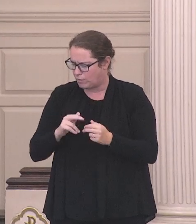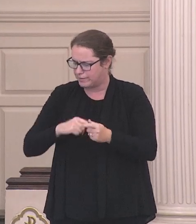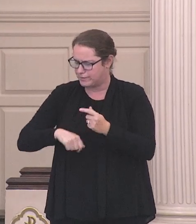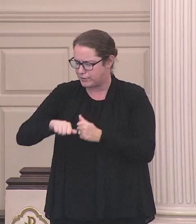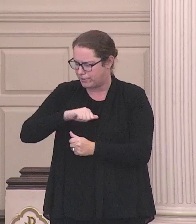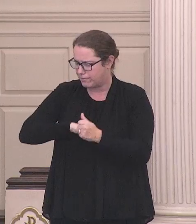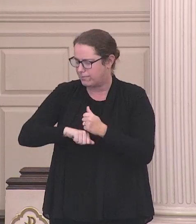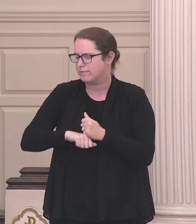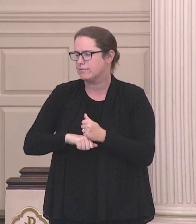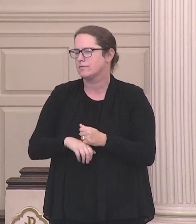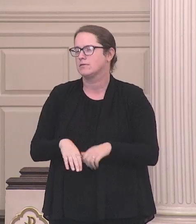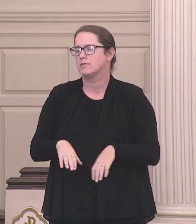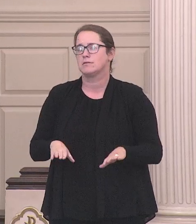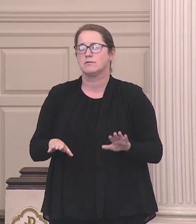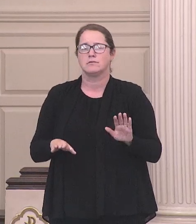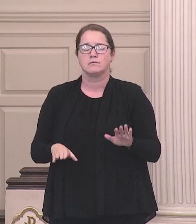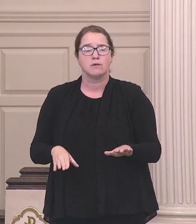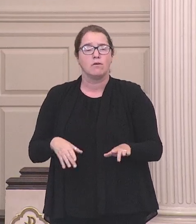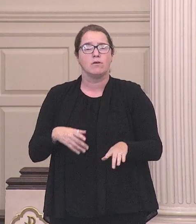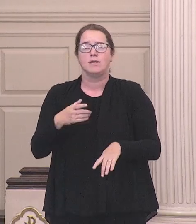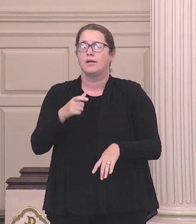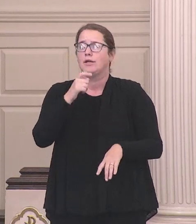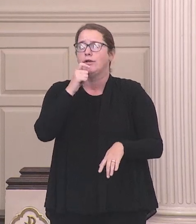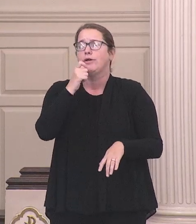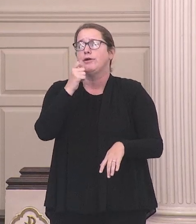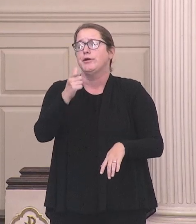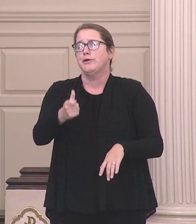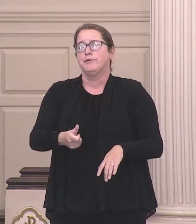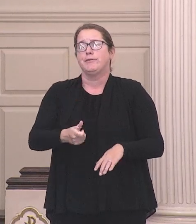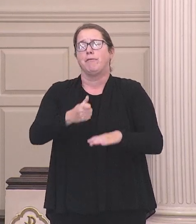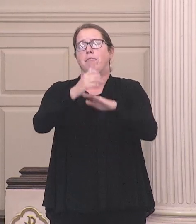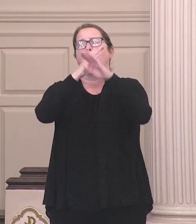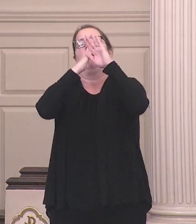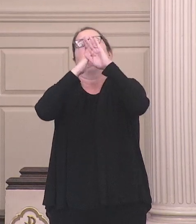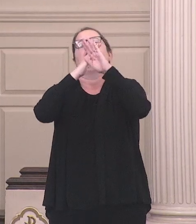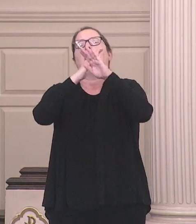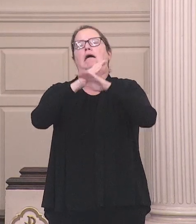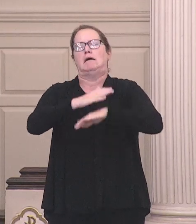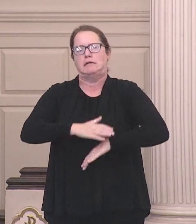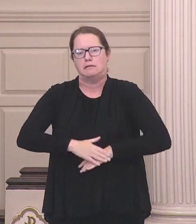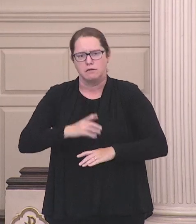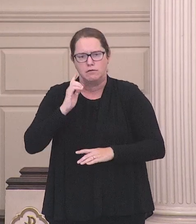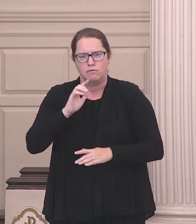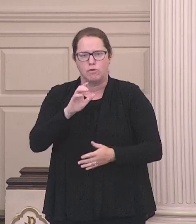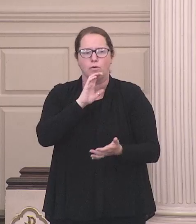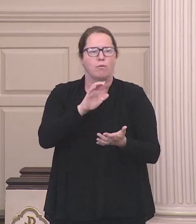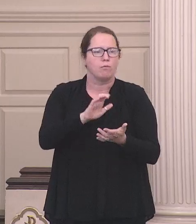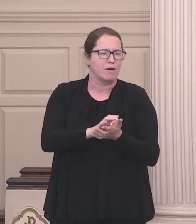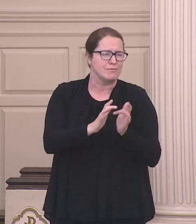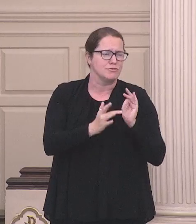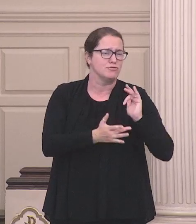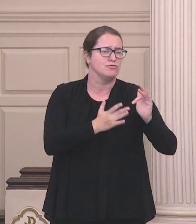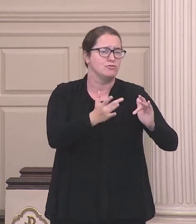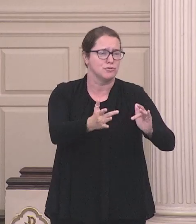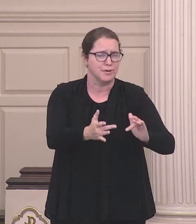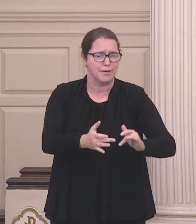Don't be an obstacle in the journey of your wife, in the journey of your